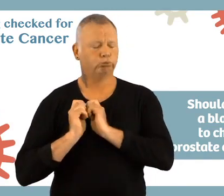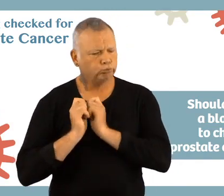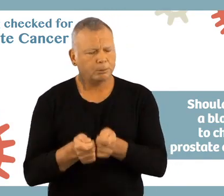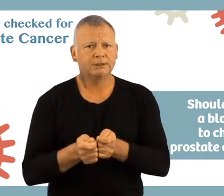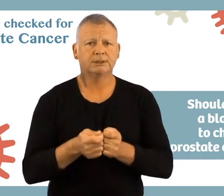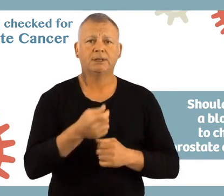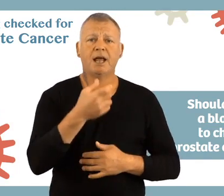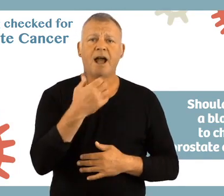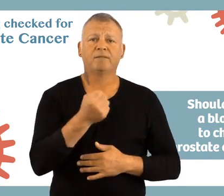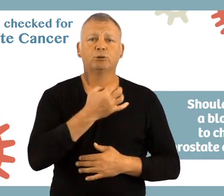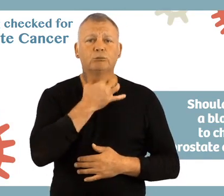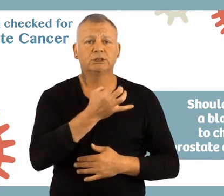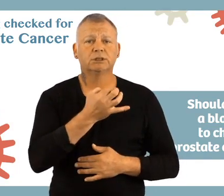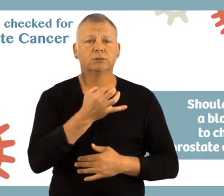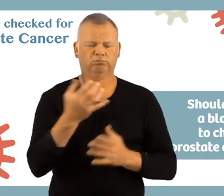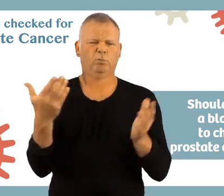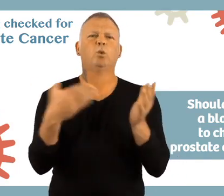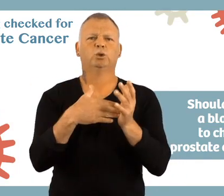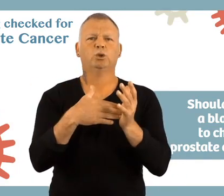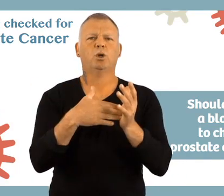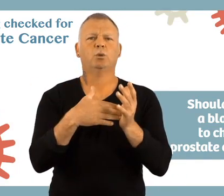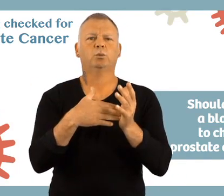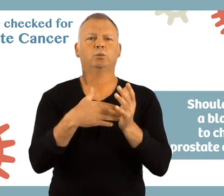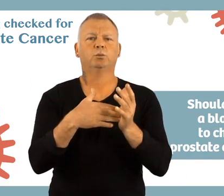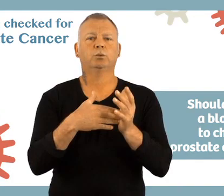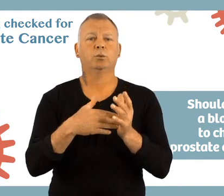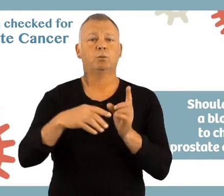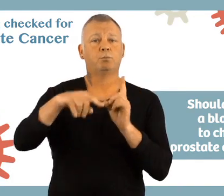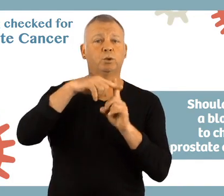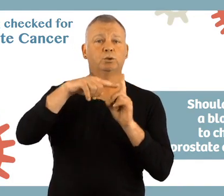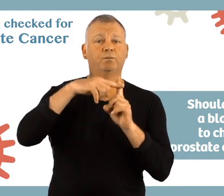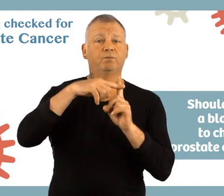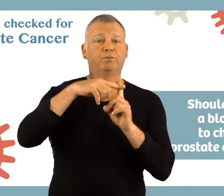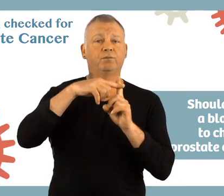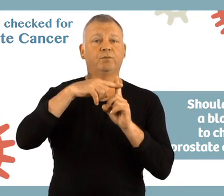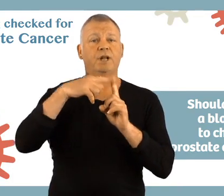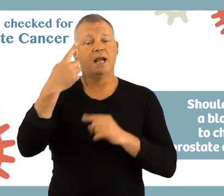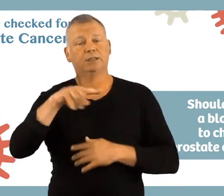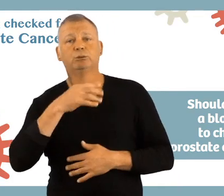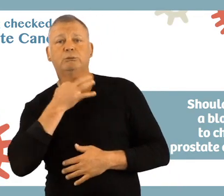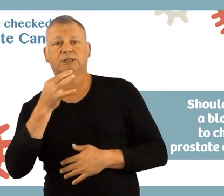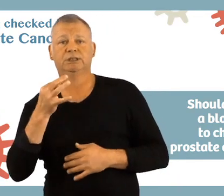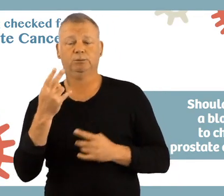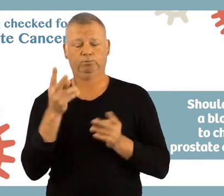The tests and treatments have benefits and risks. They can cause harm.